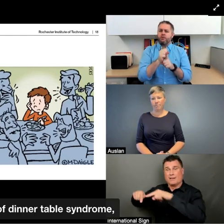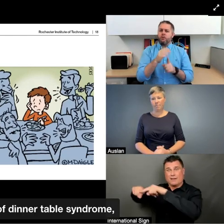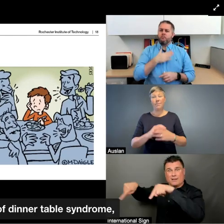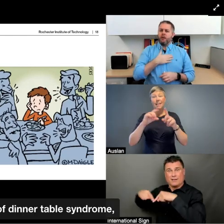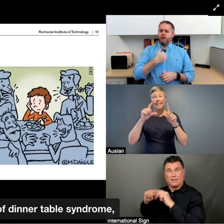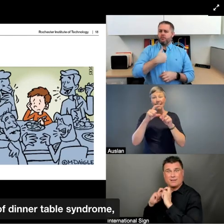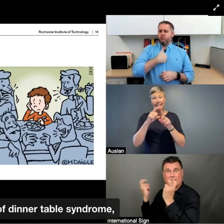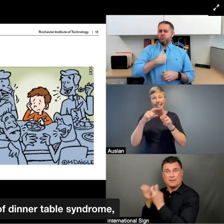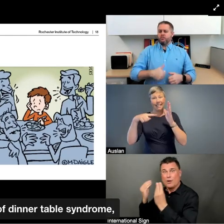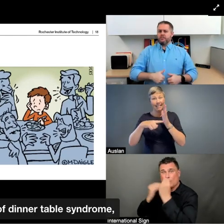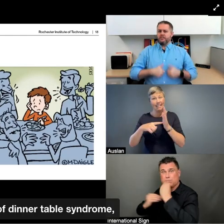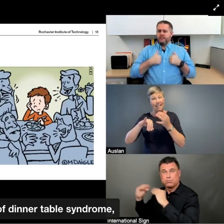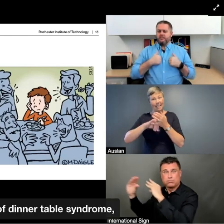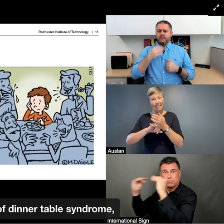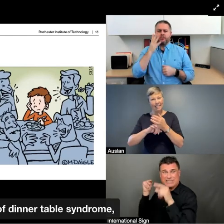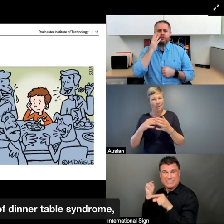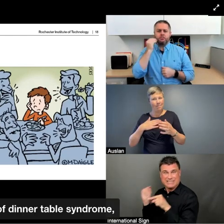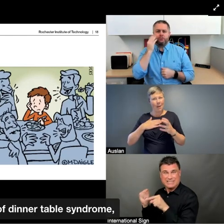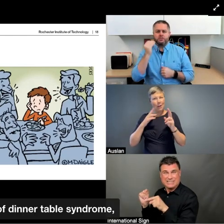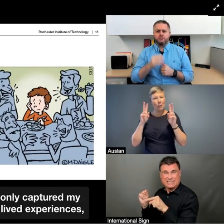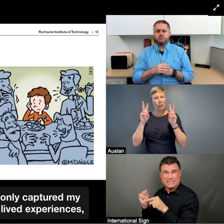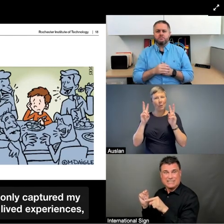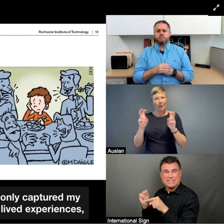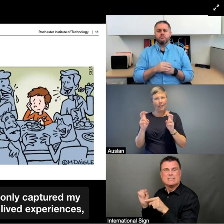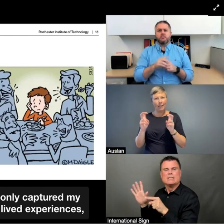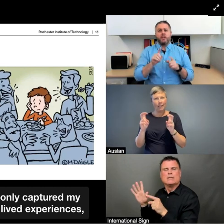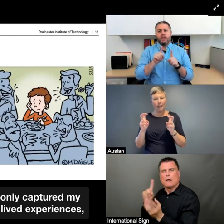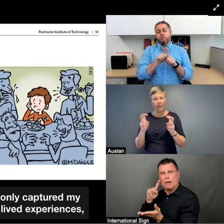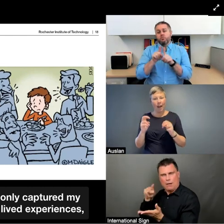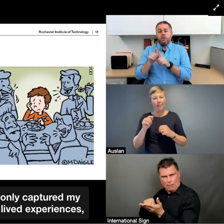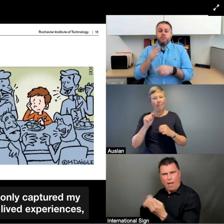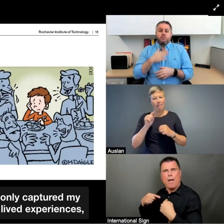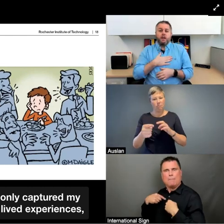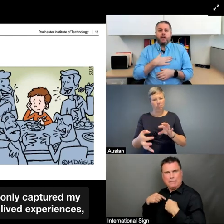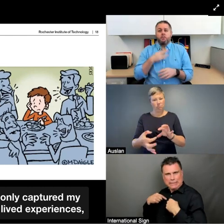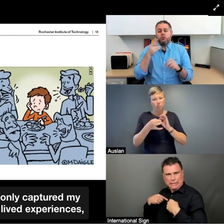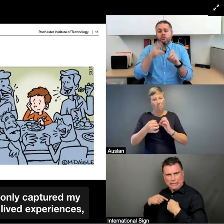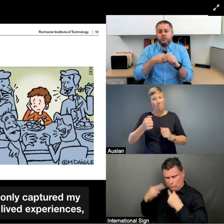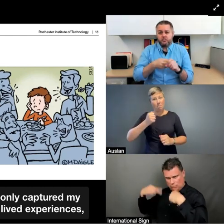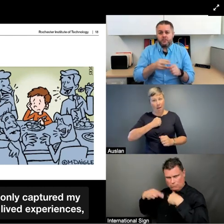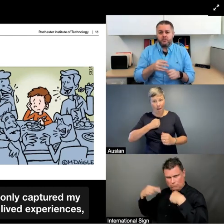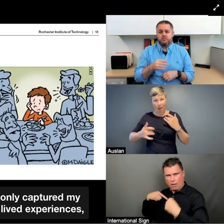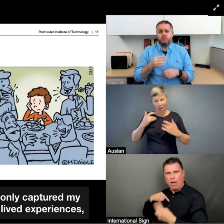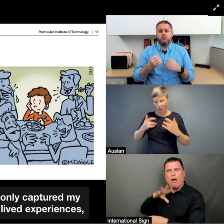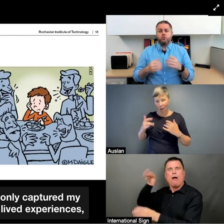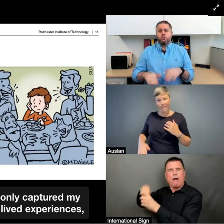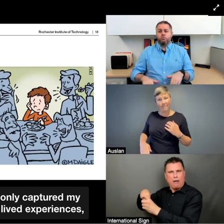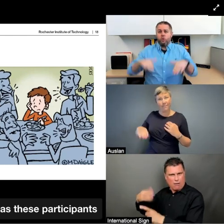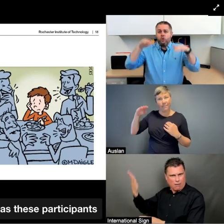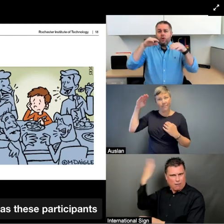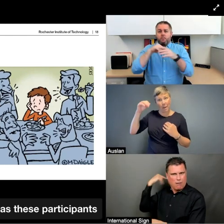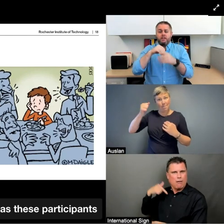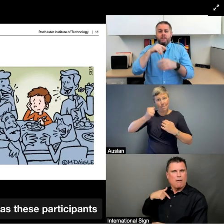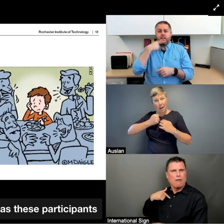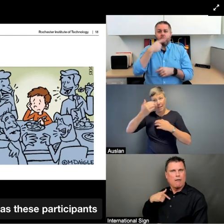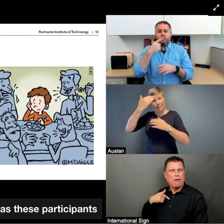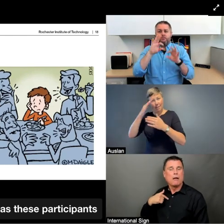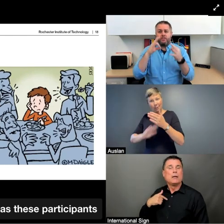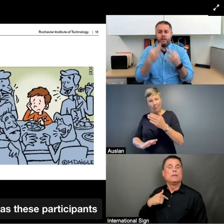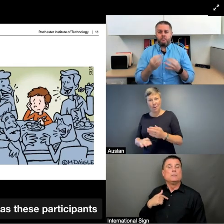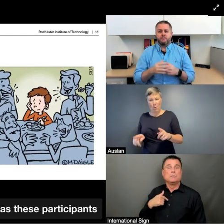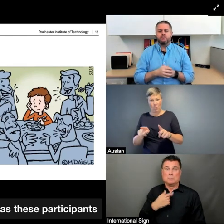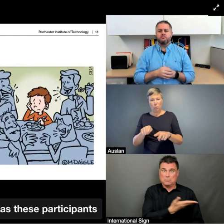This topic of dinner table syndrome not only captured my own lived experiences, as well as